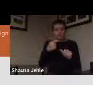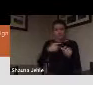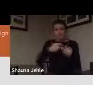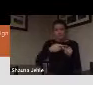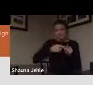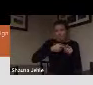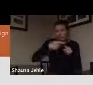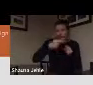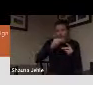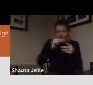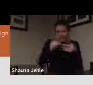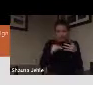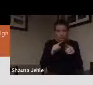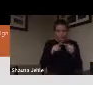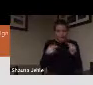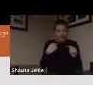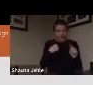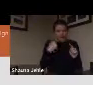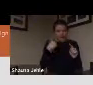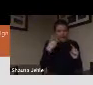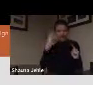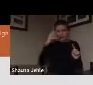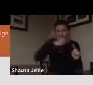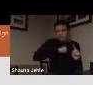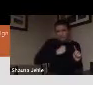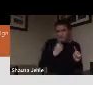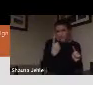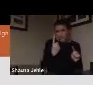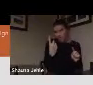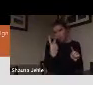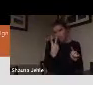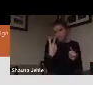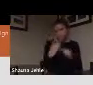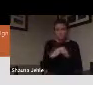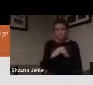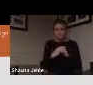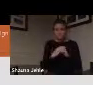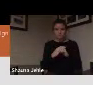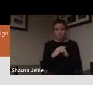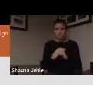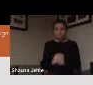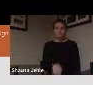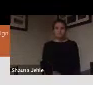I very well may have missed one or two or, you know.